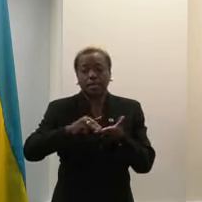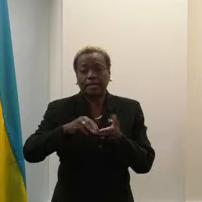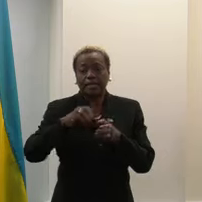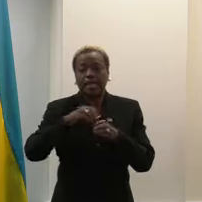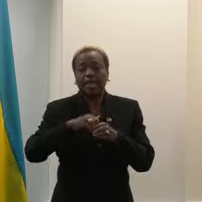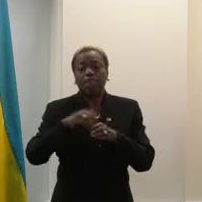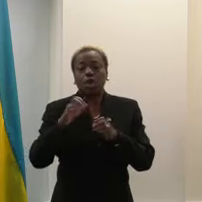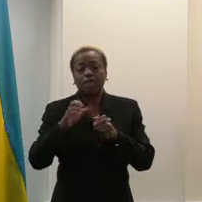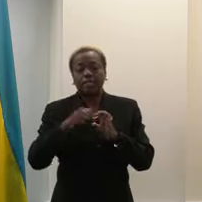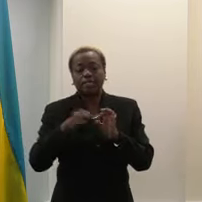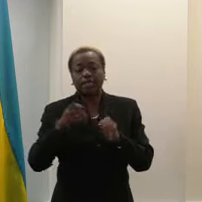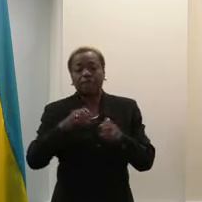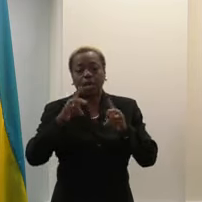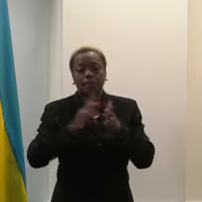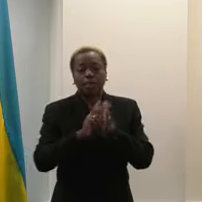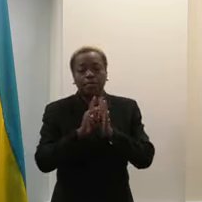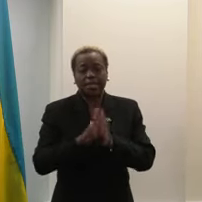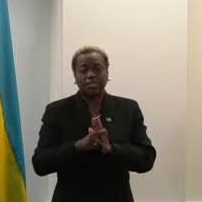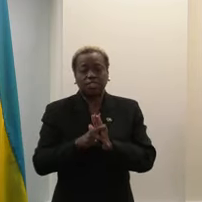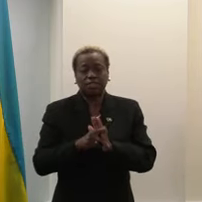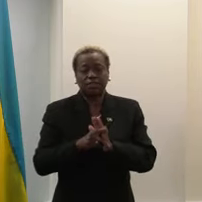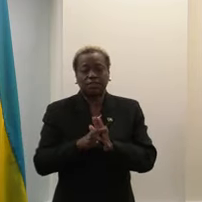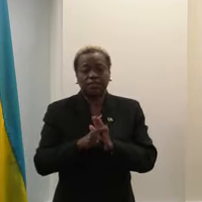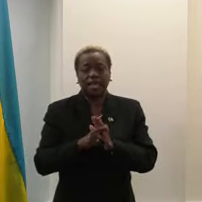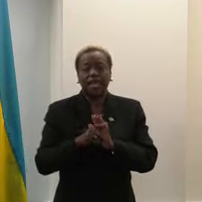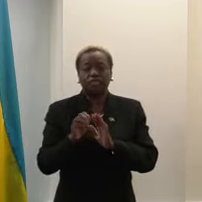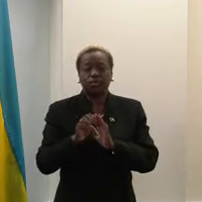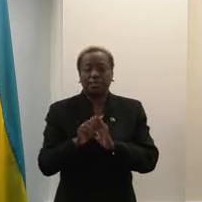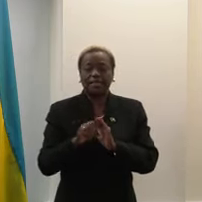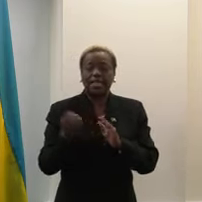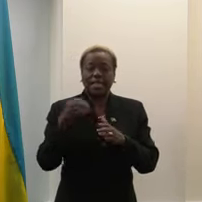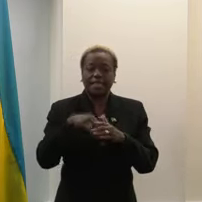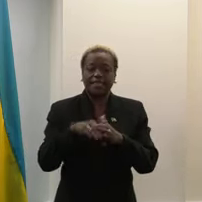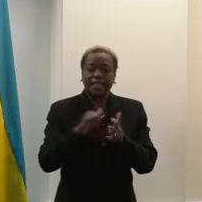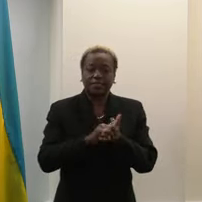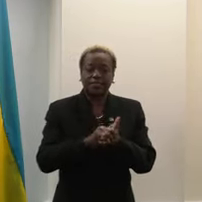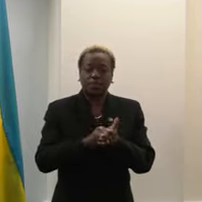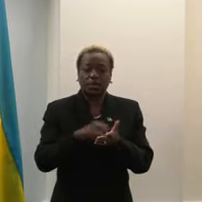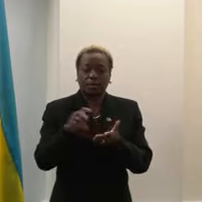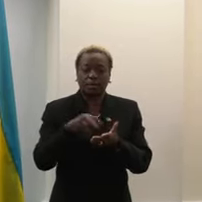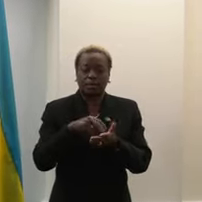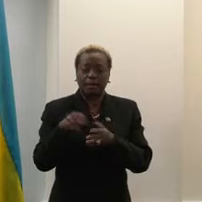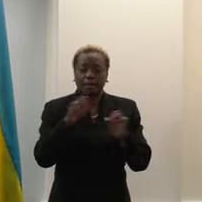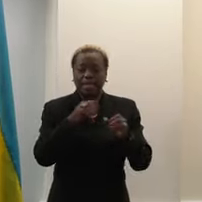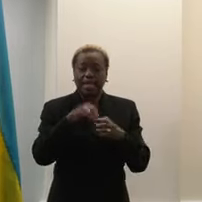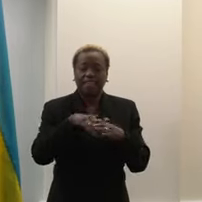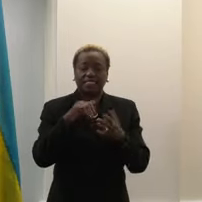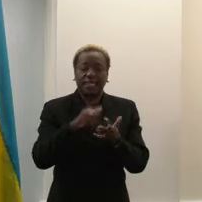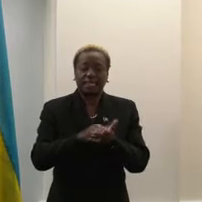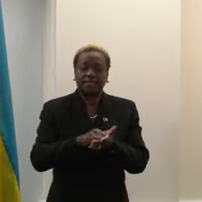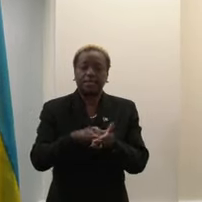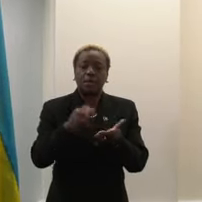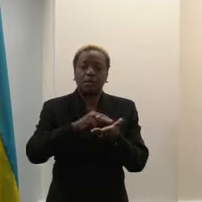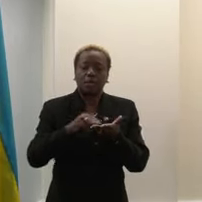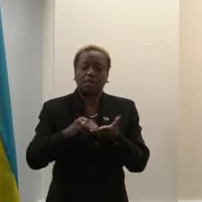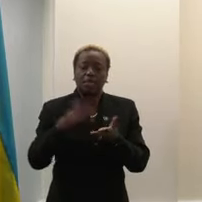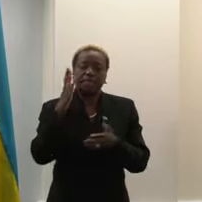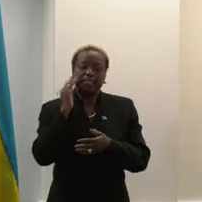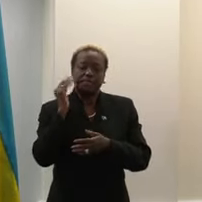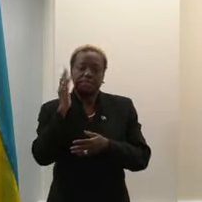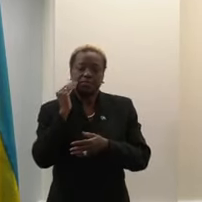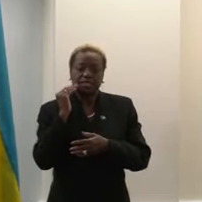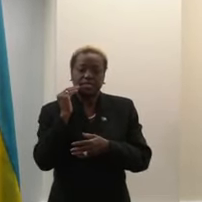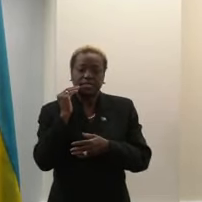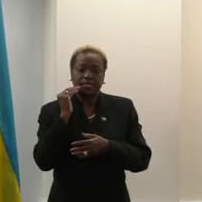our populations, extrapolating into that model the experiences of